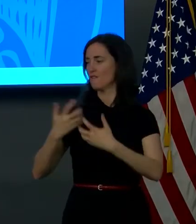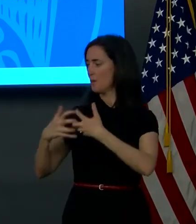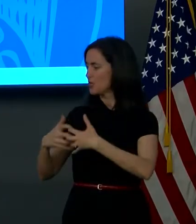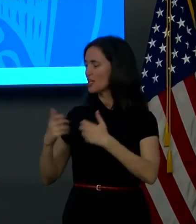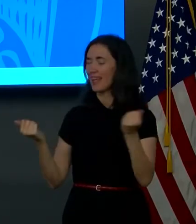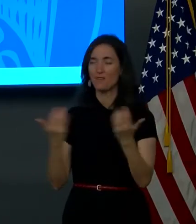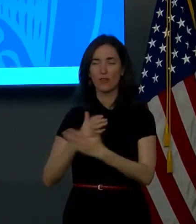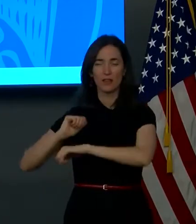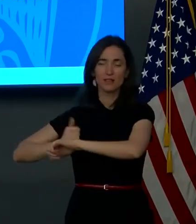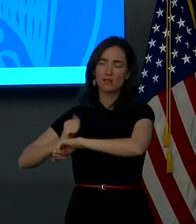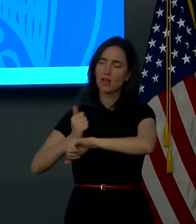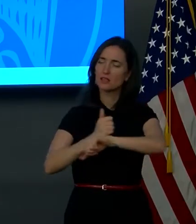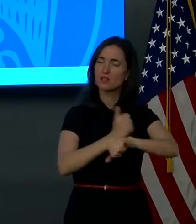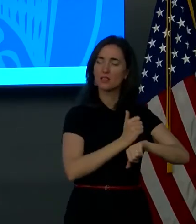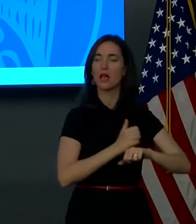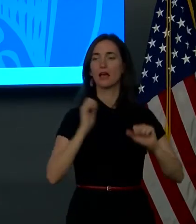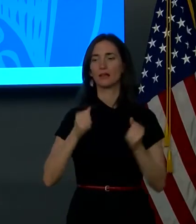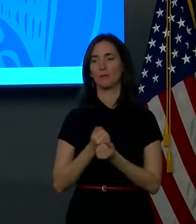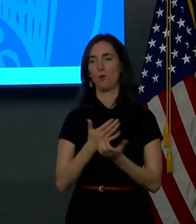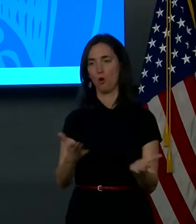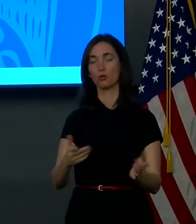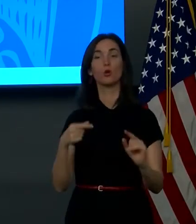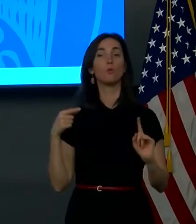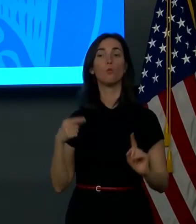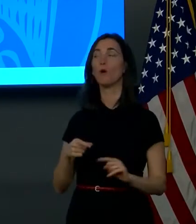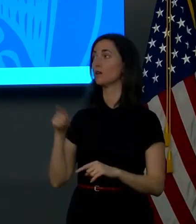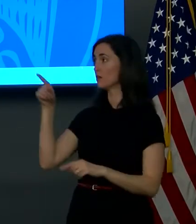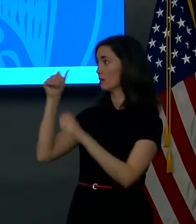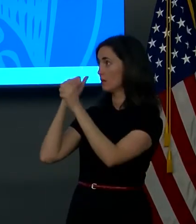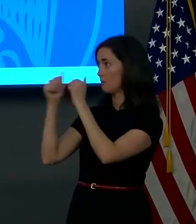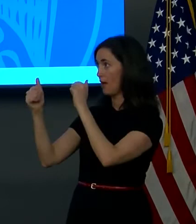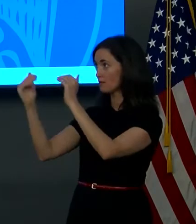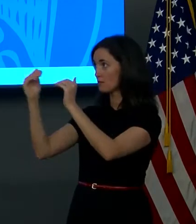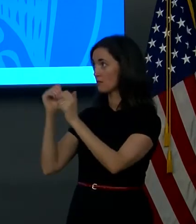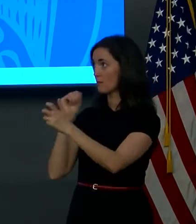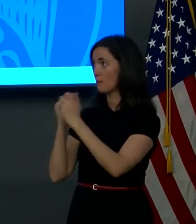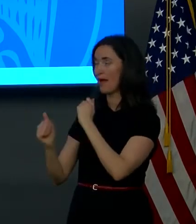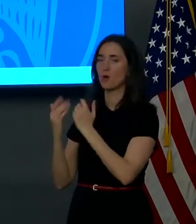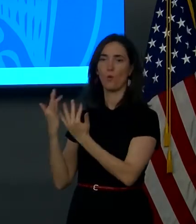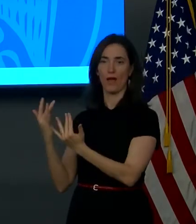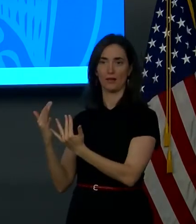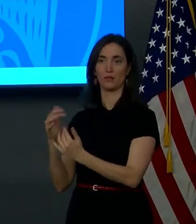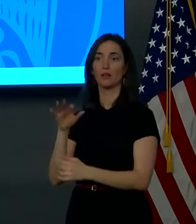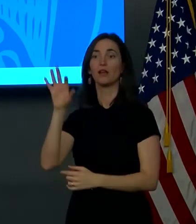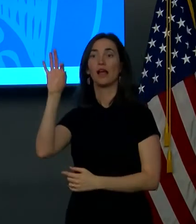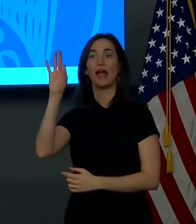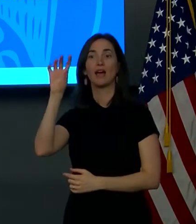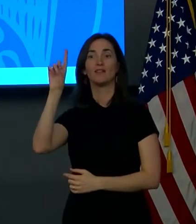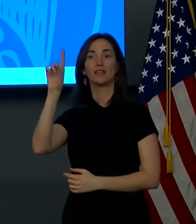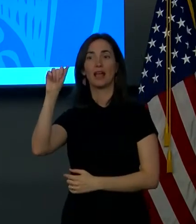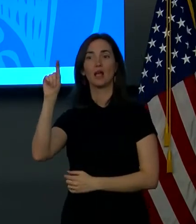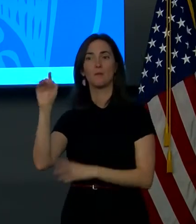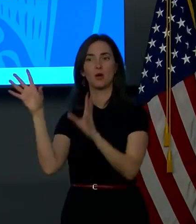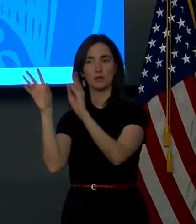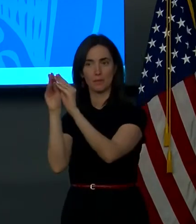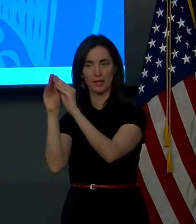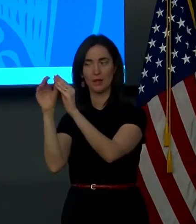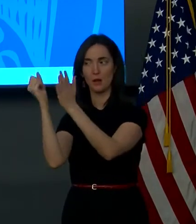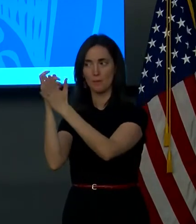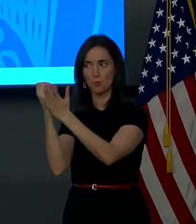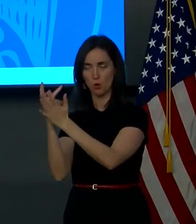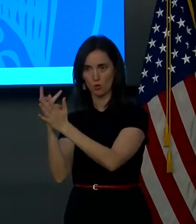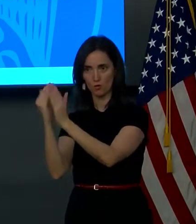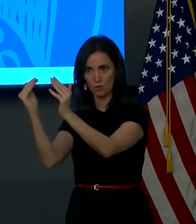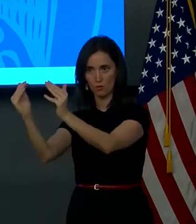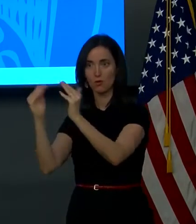to be able to do this. And we're just waiting on those two things to happen, the FDA to meet and approve this, and then the